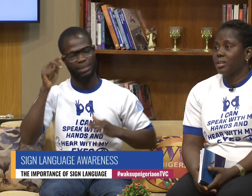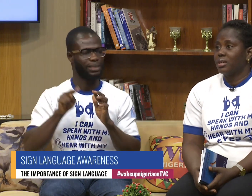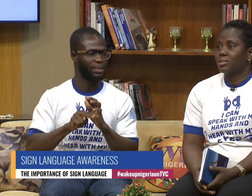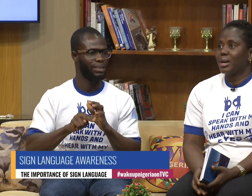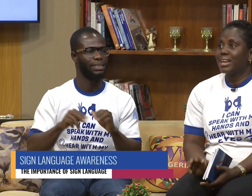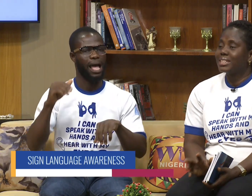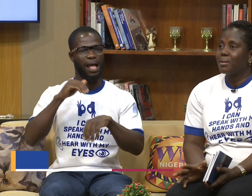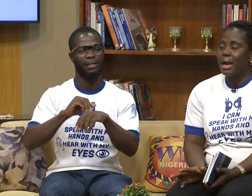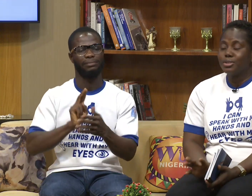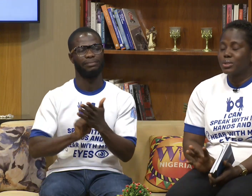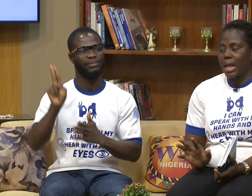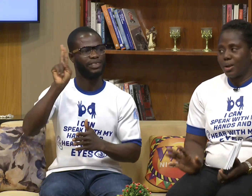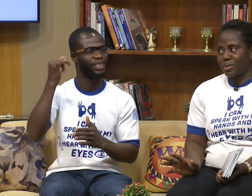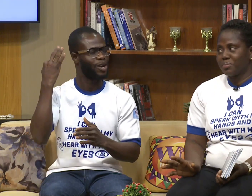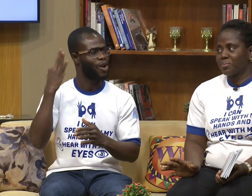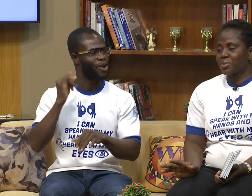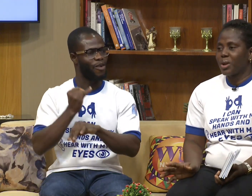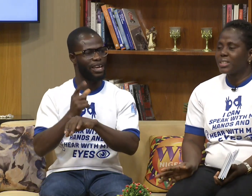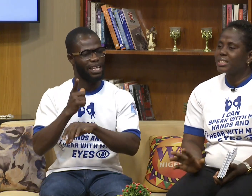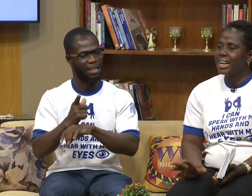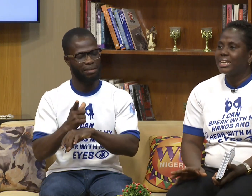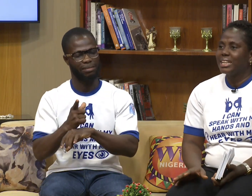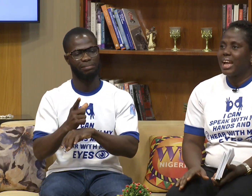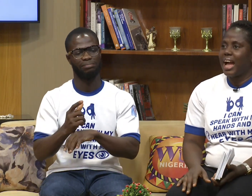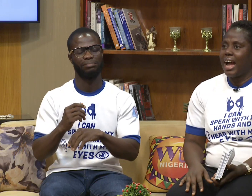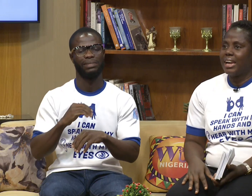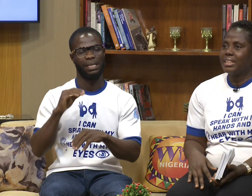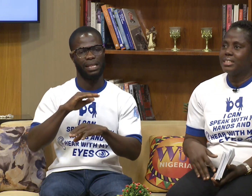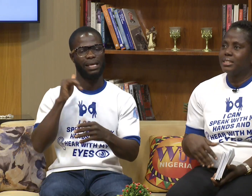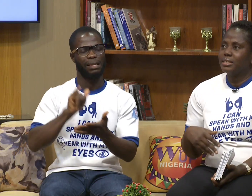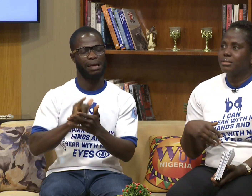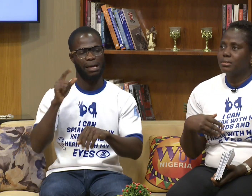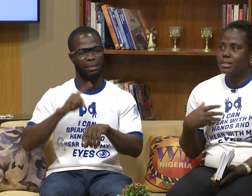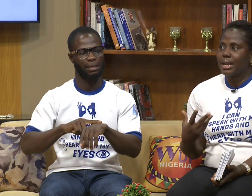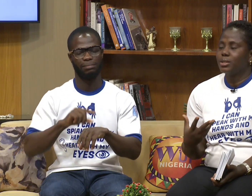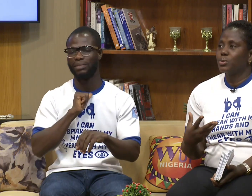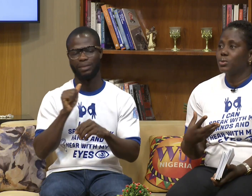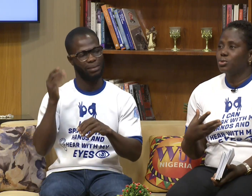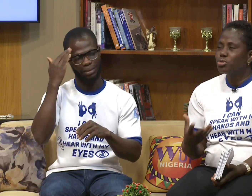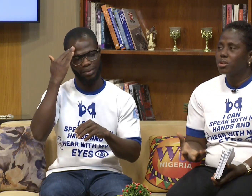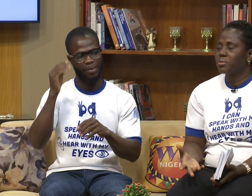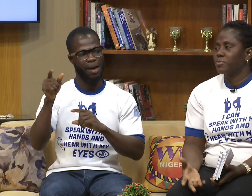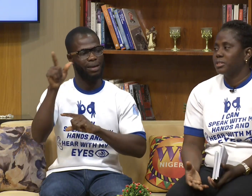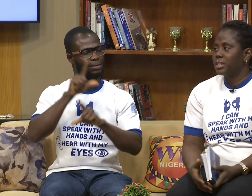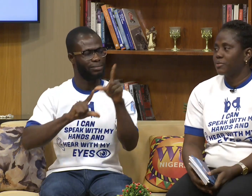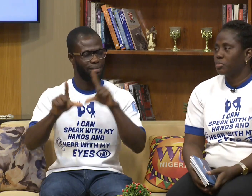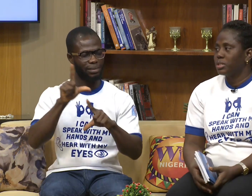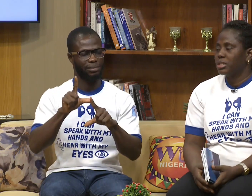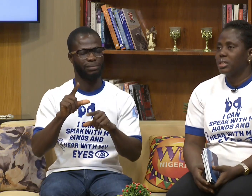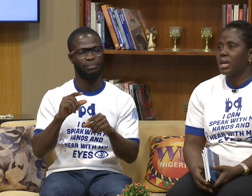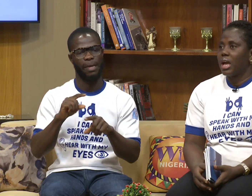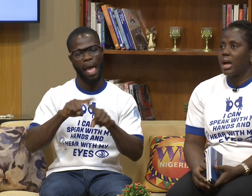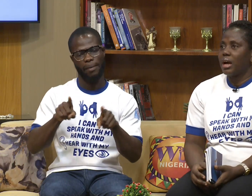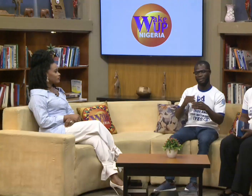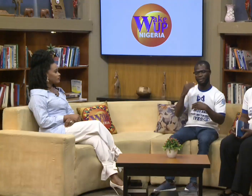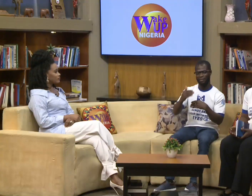Oh. So at that time, I didn't know sign language. So after she died, I decided to do something for the deaf